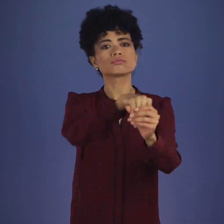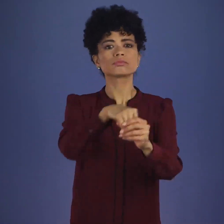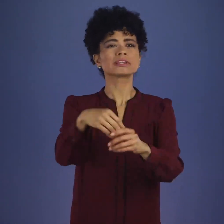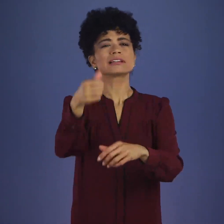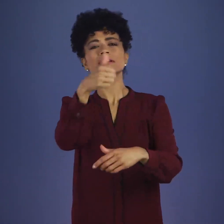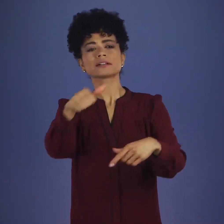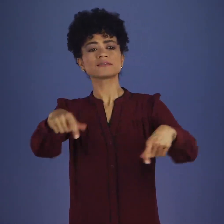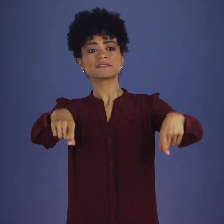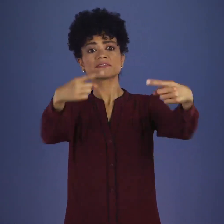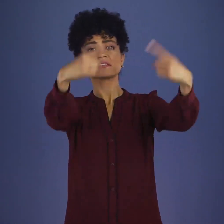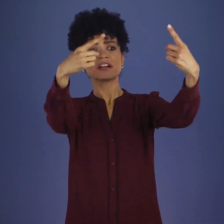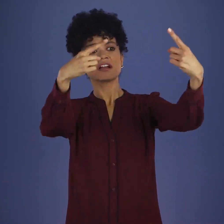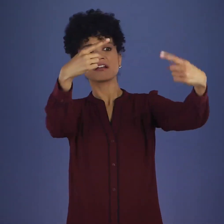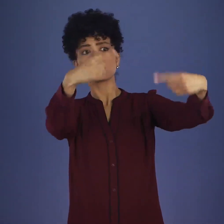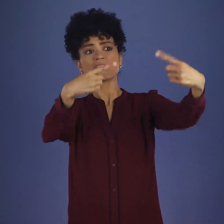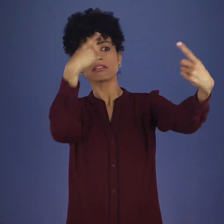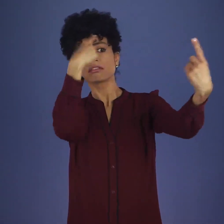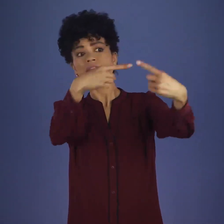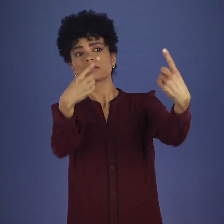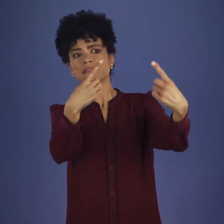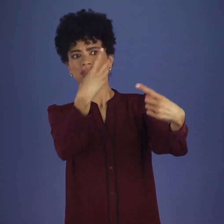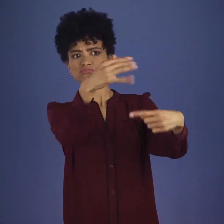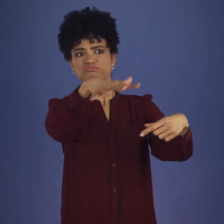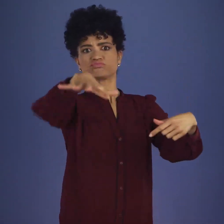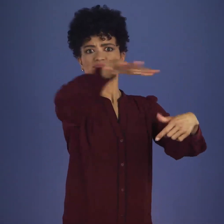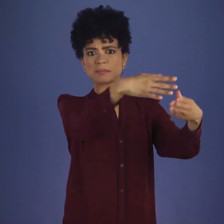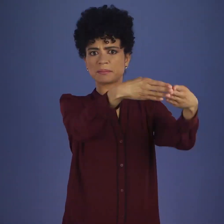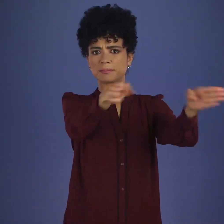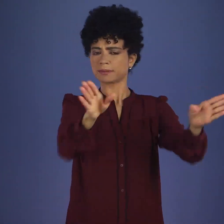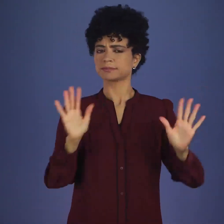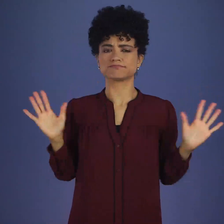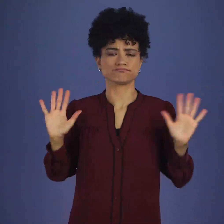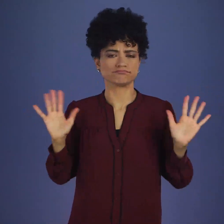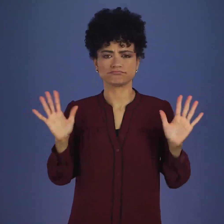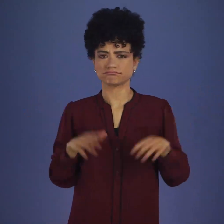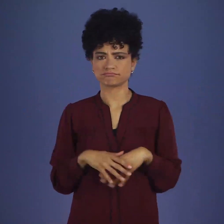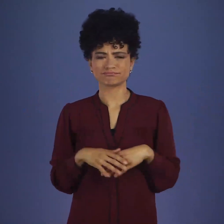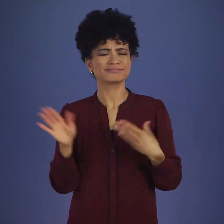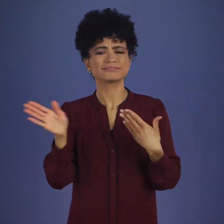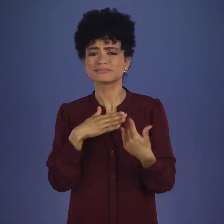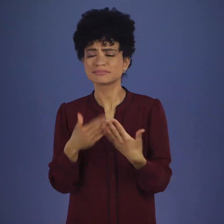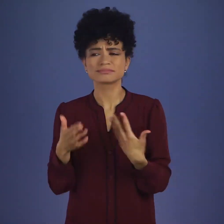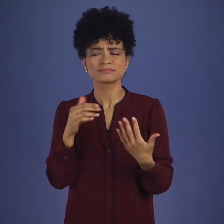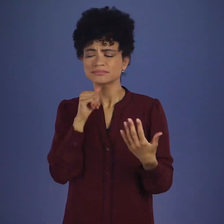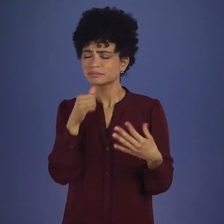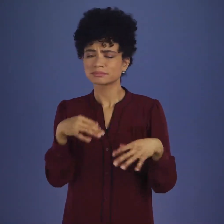the provocation, publicly take sides in any fight, even a worthy one.